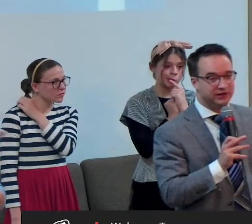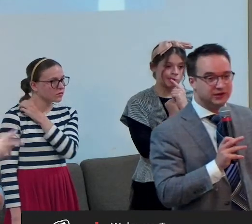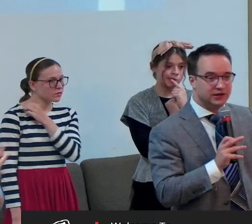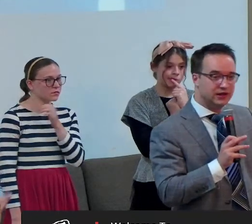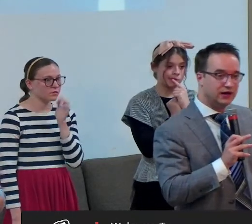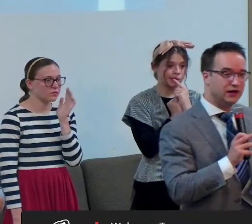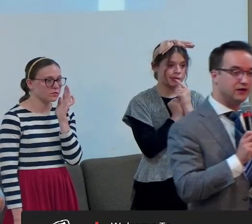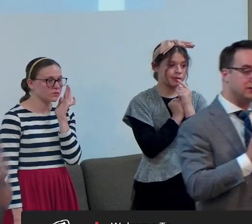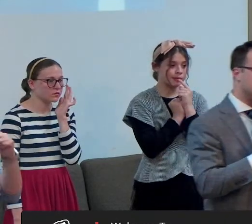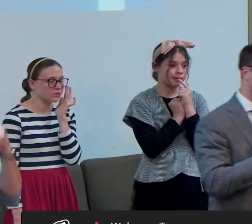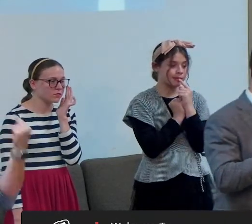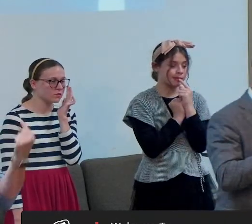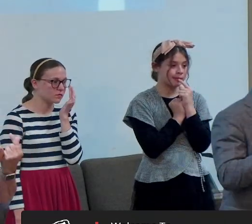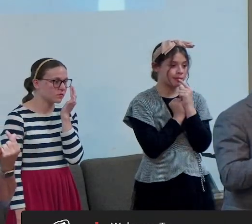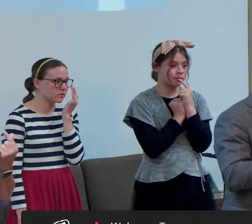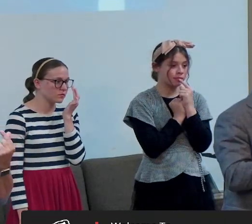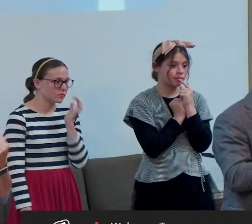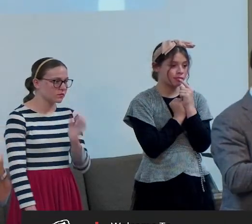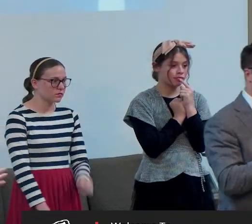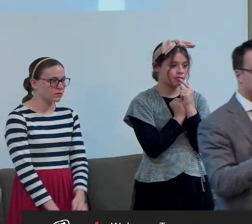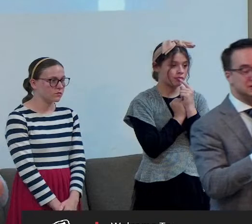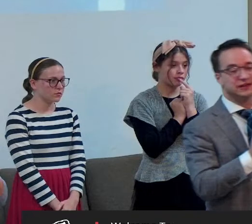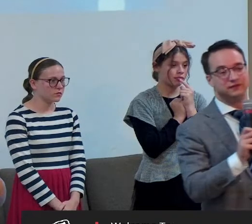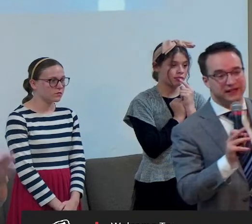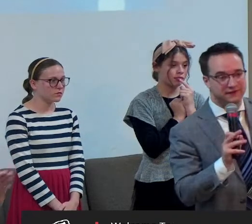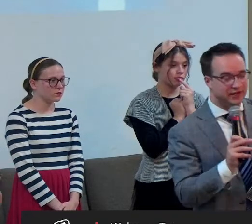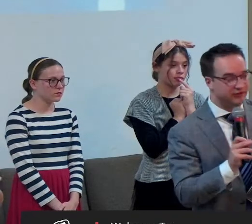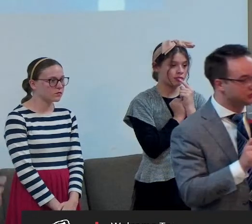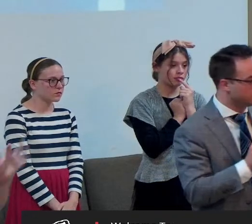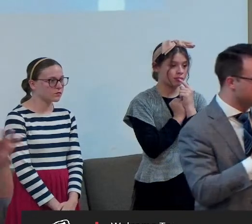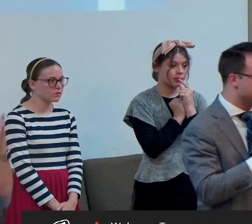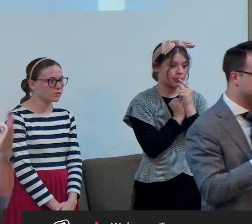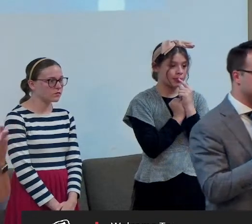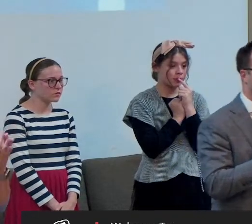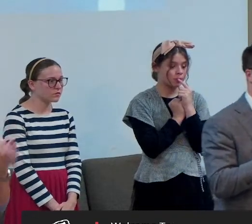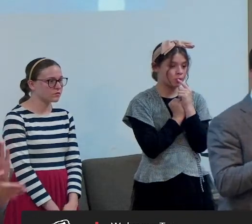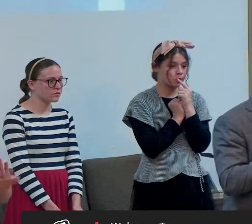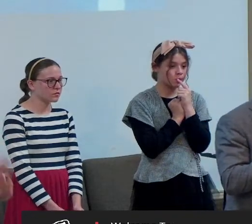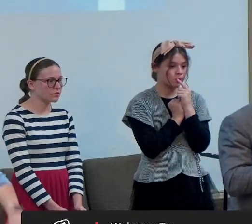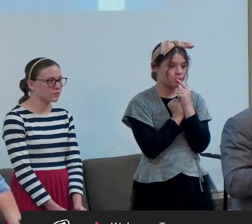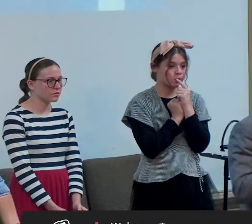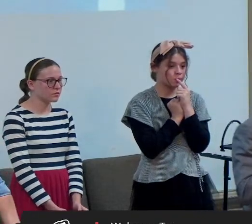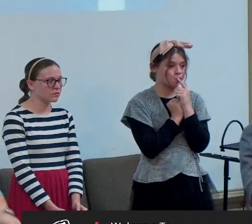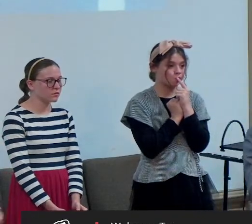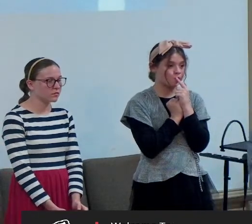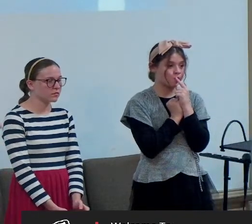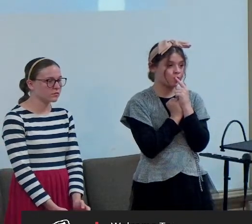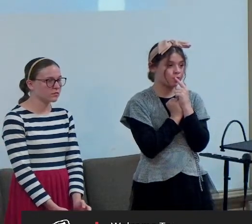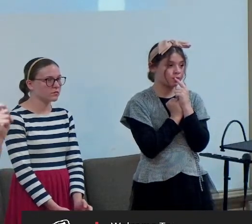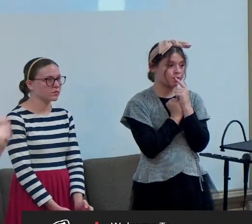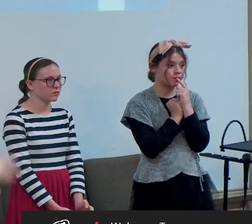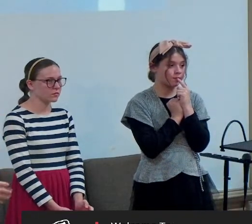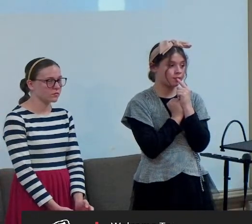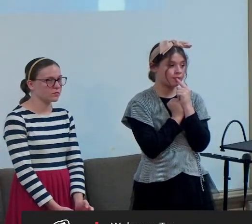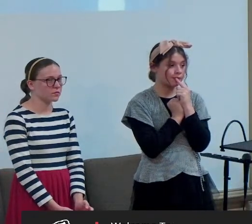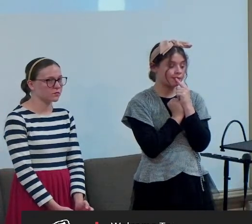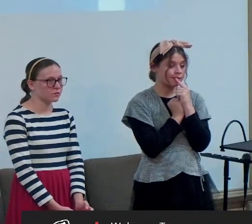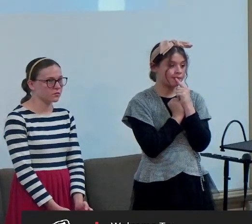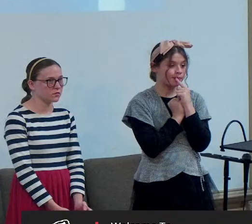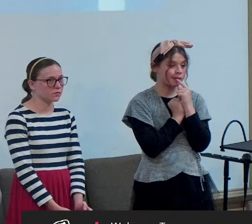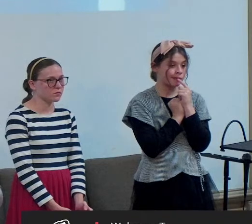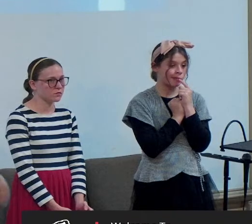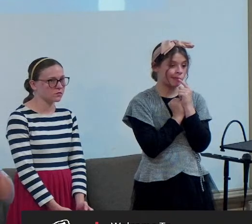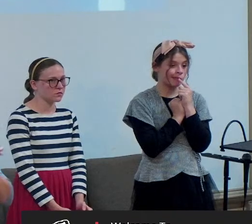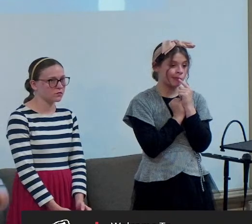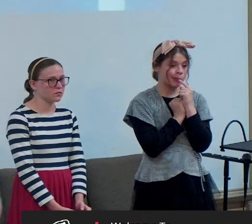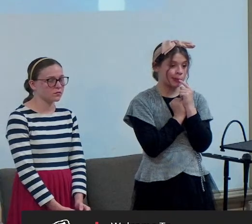and chaperones and families that have left down there. So we're missing about half our church tonight. And it still feels good